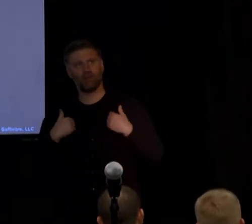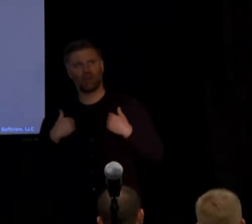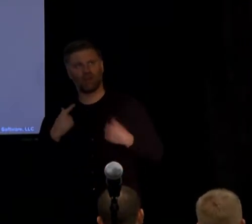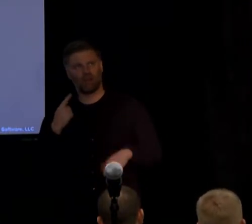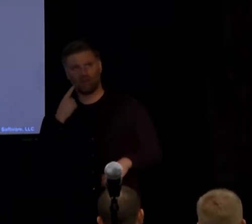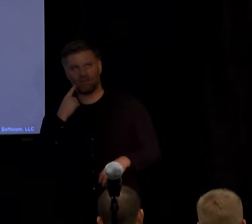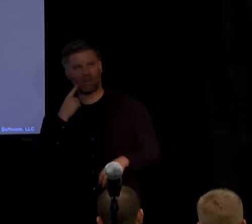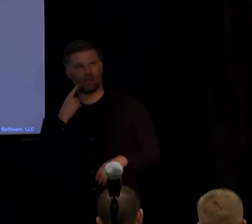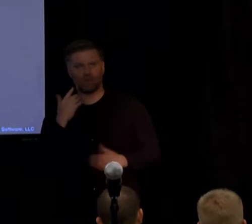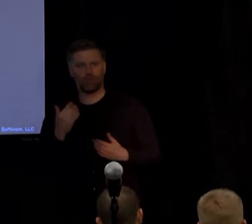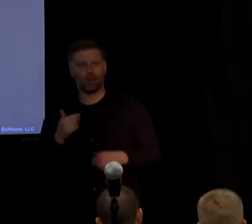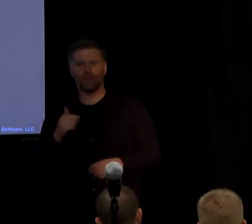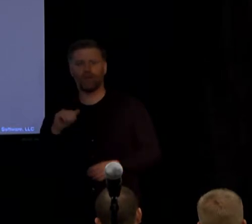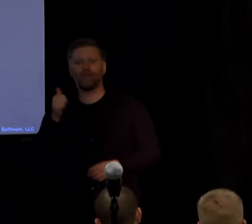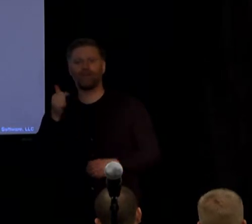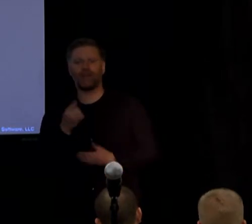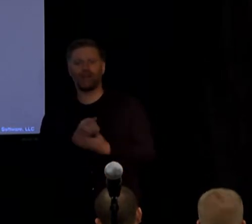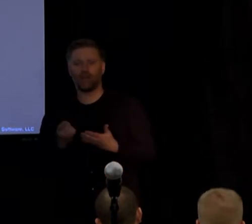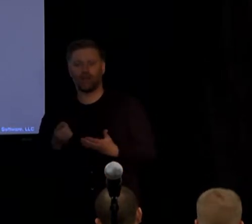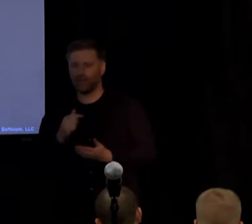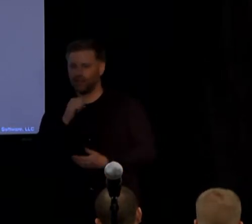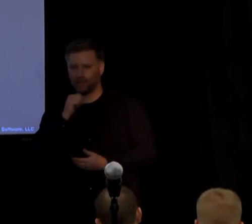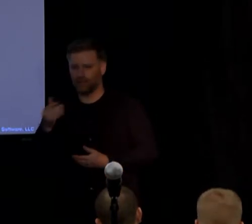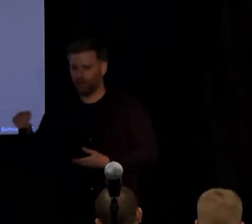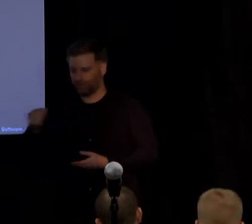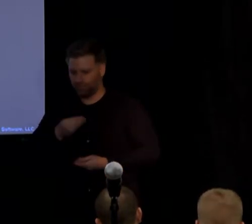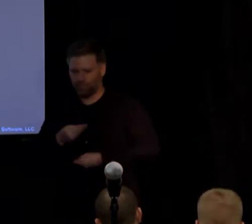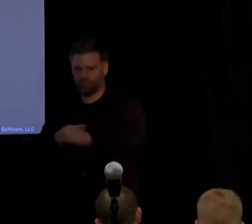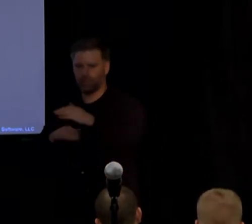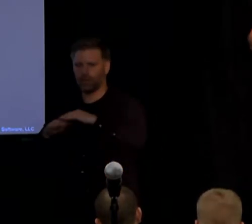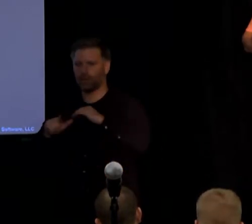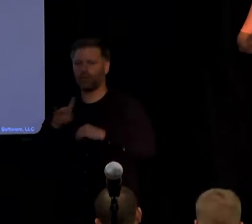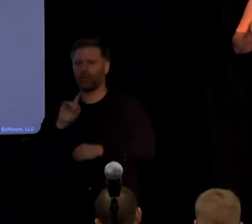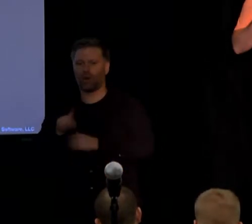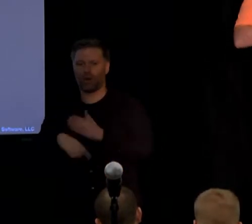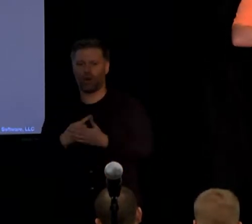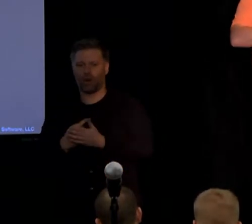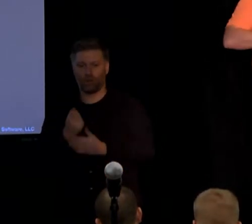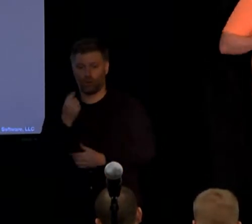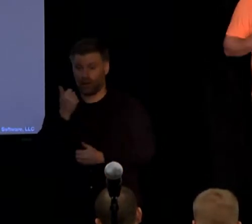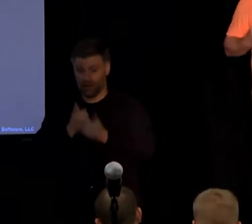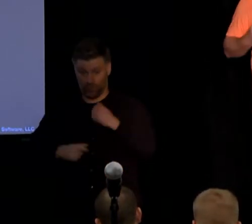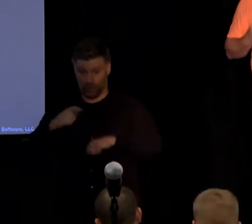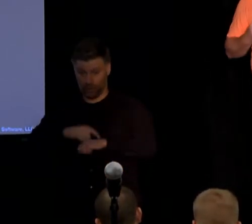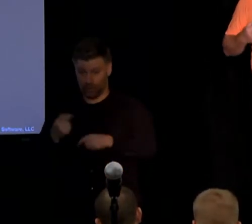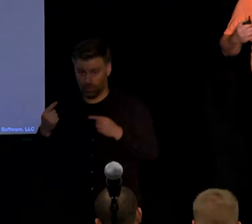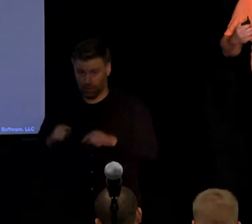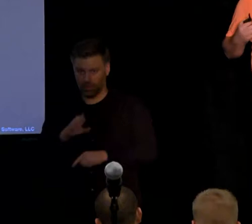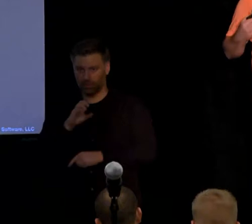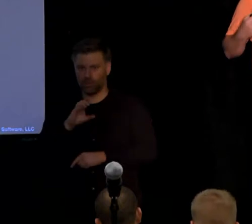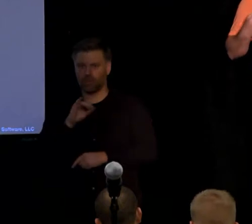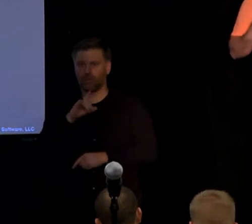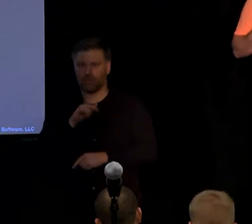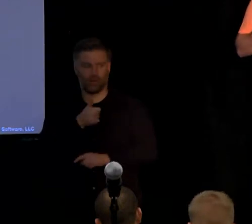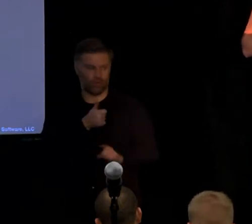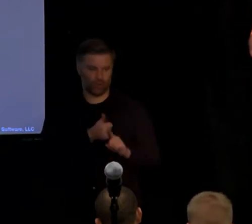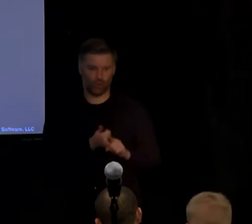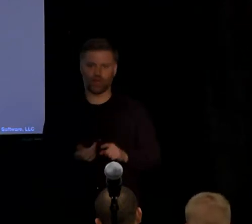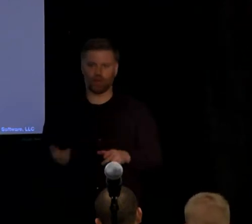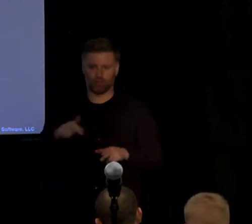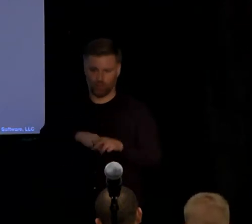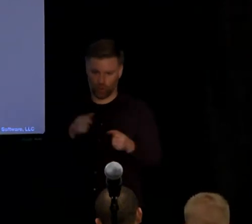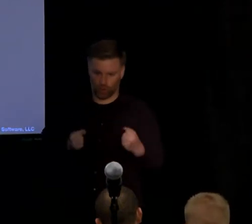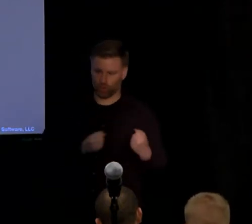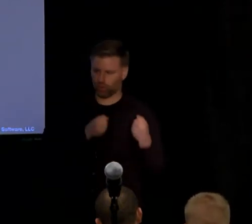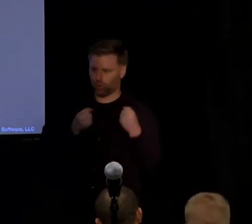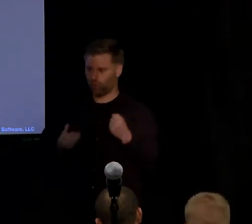most devices not make it back within 24 hours. But every time that's happened, I've seen Cindy get in her car and drive it out there to make sure that it's in